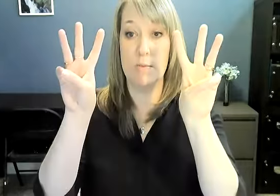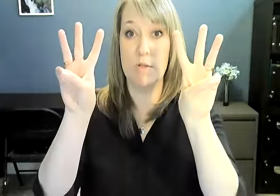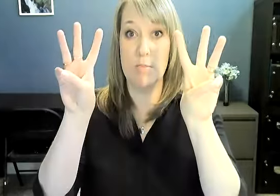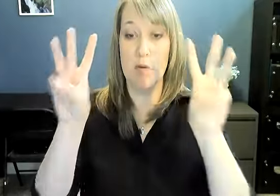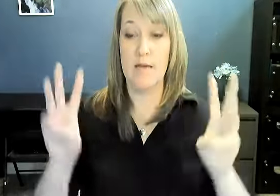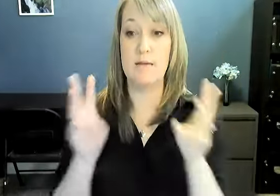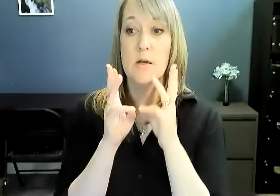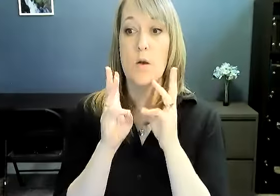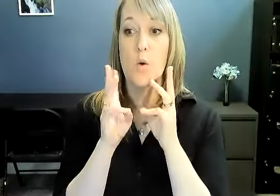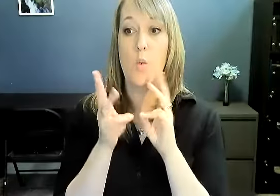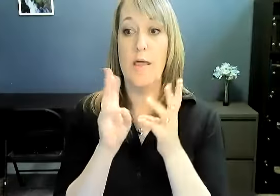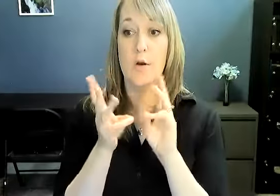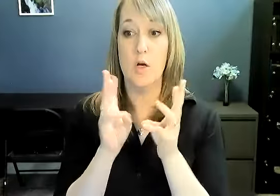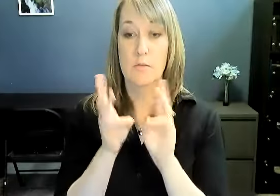W's on both hands. Weather